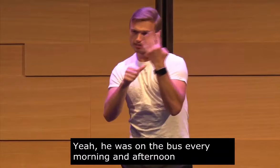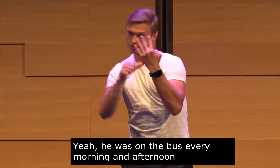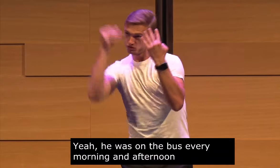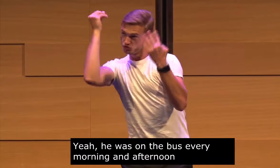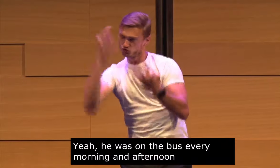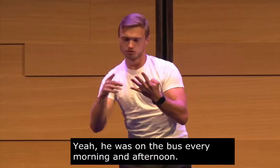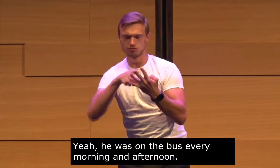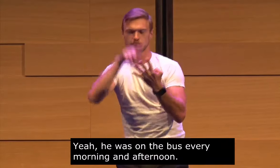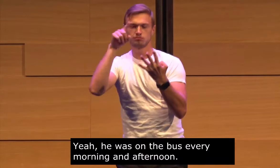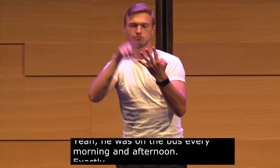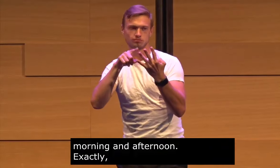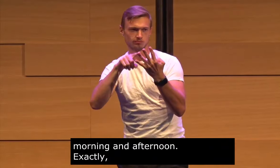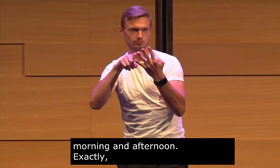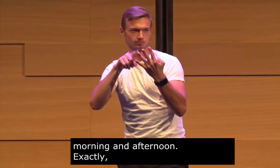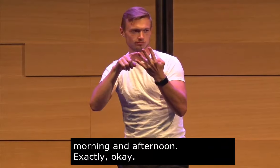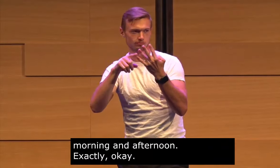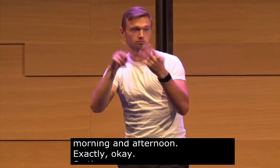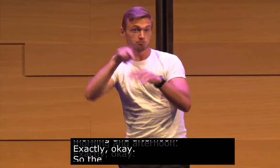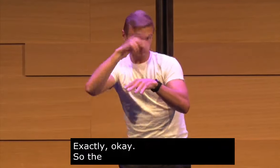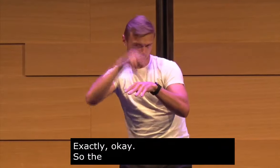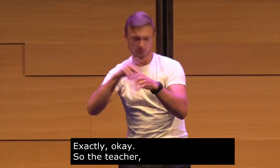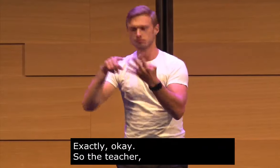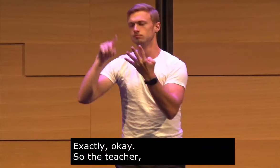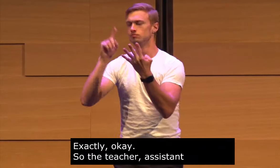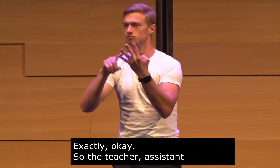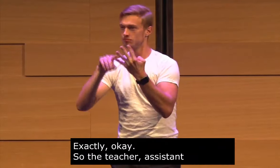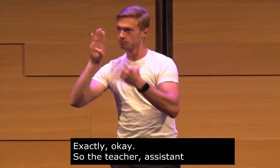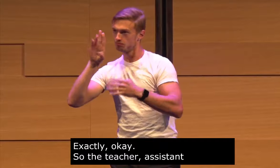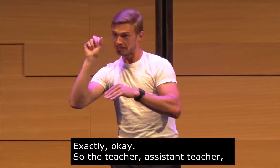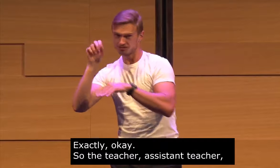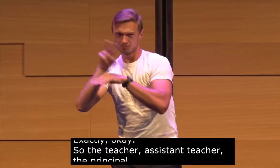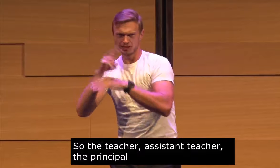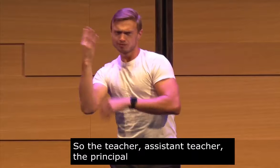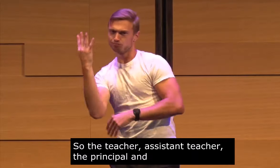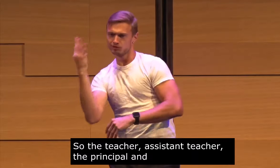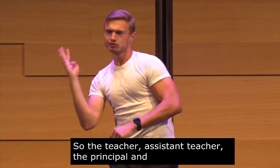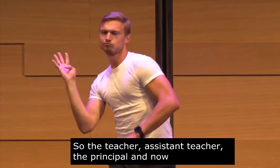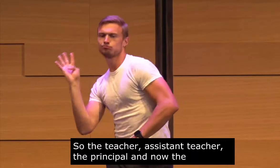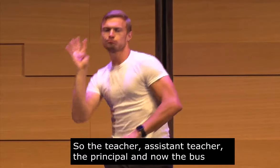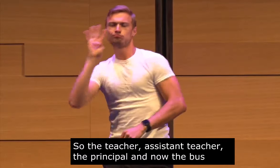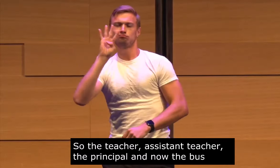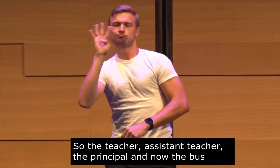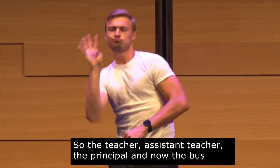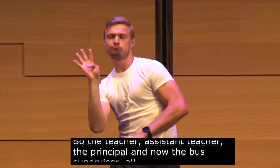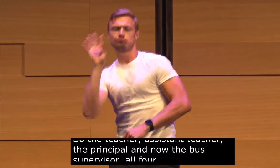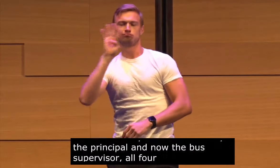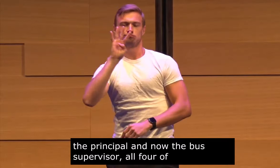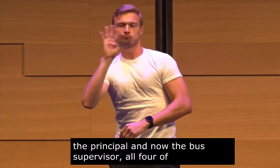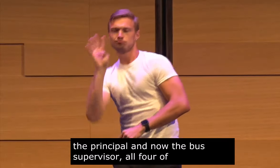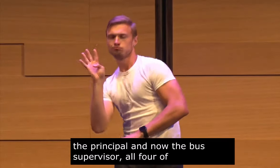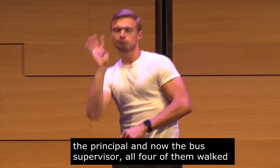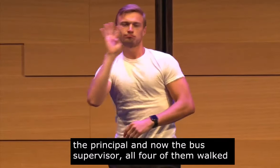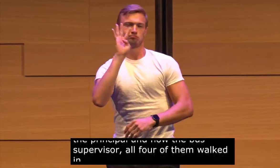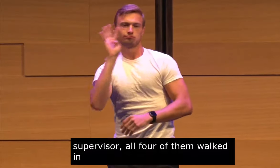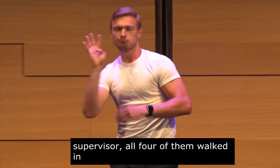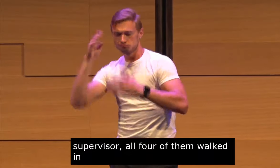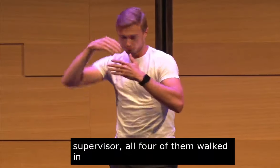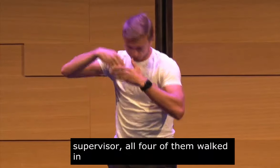the teacher, the assistant teacher, the principal, and now the bus supervisor, all four of them walked in